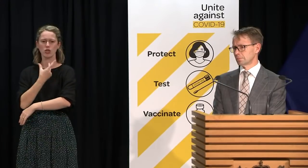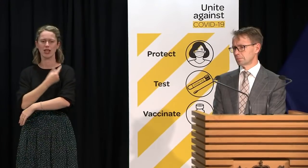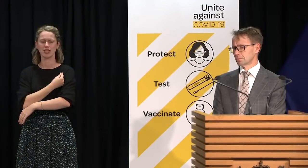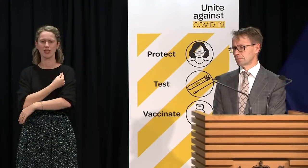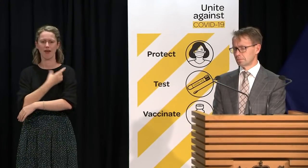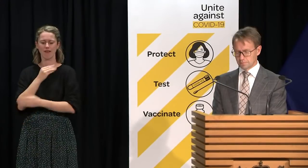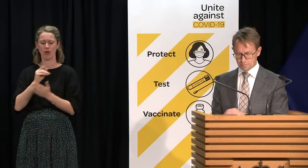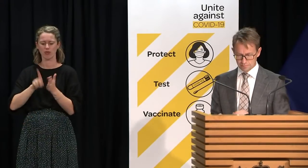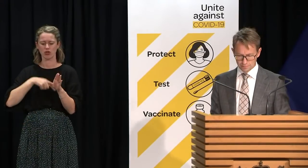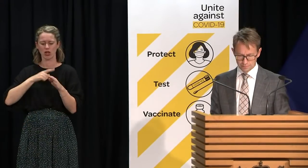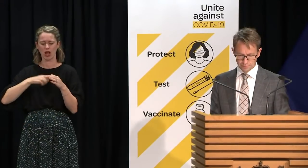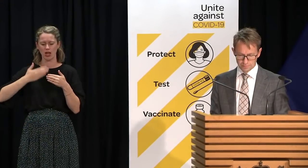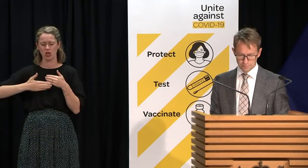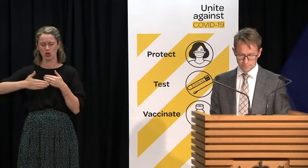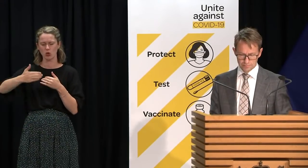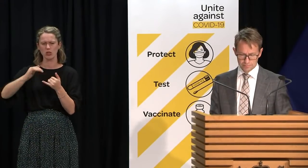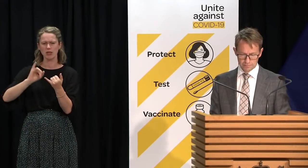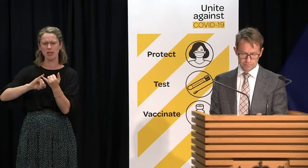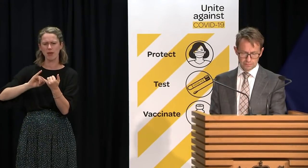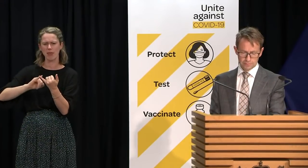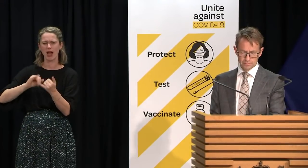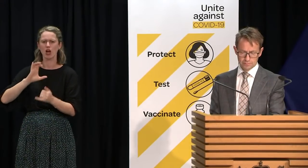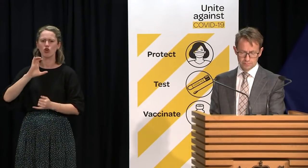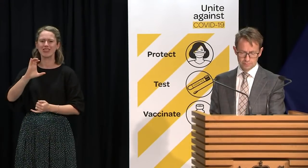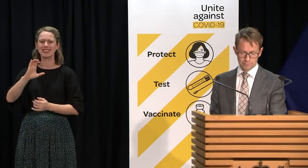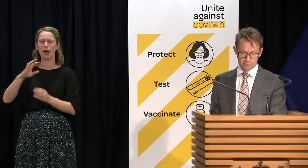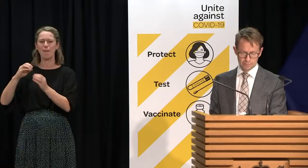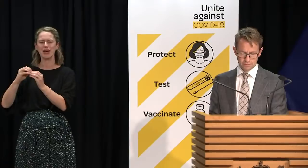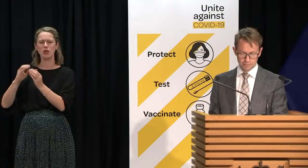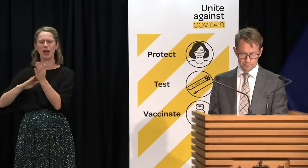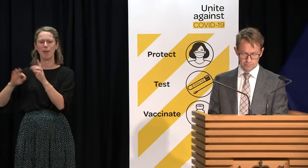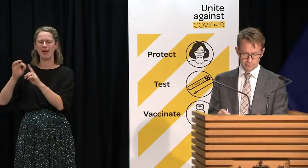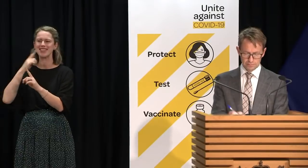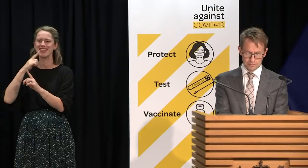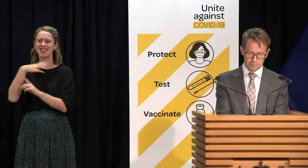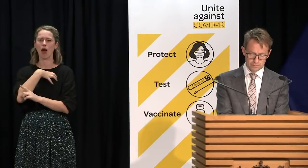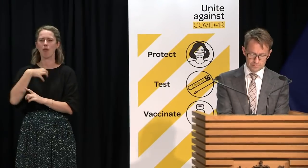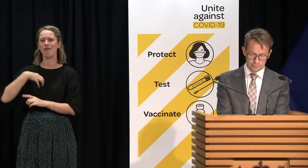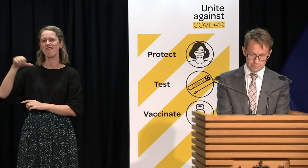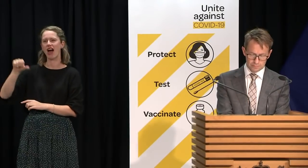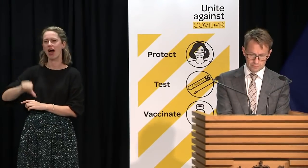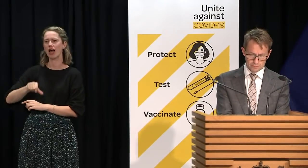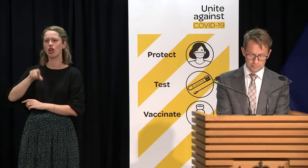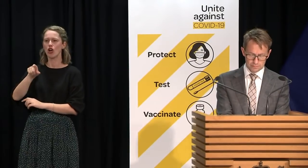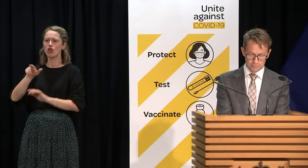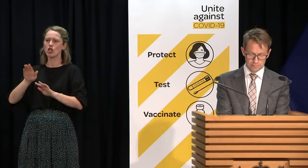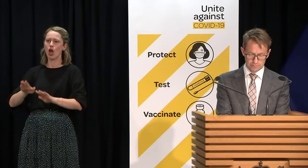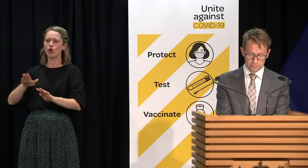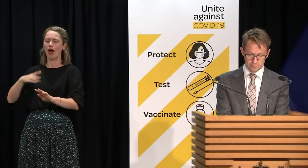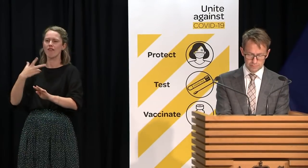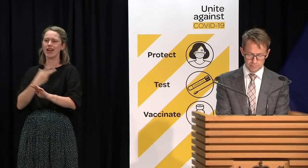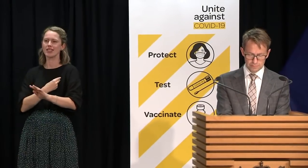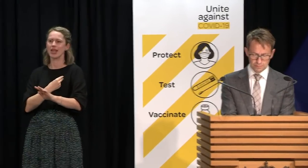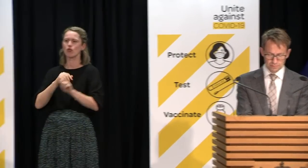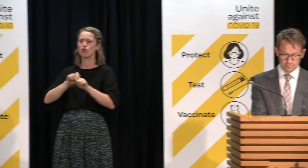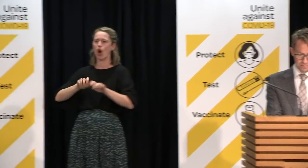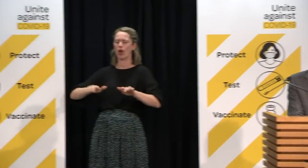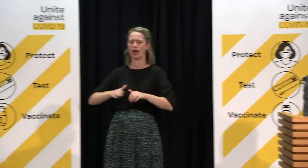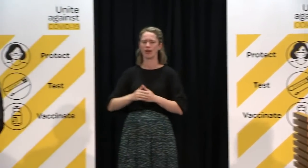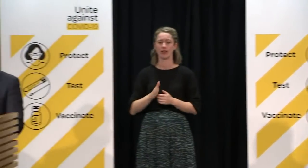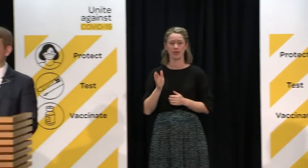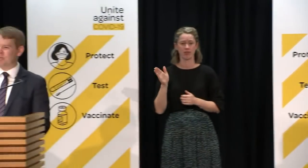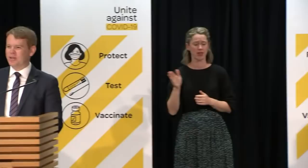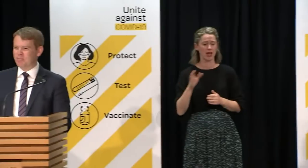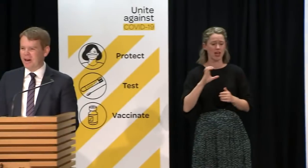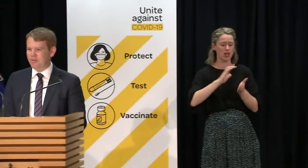from July to September. He says that this shows that there's a government failure and you've been slowing down the vaccine rollout. Look, that is a